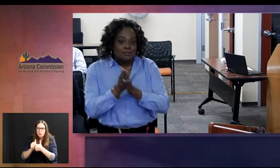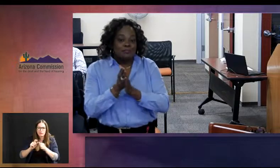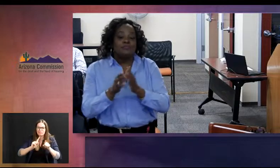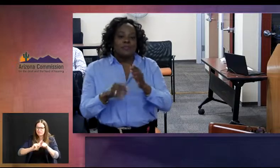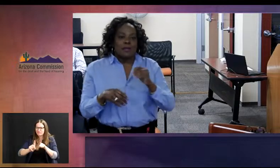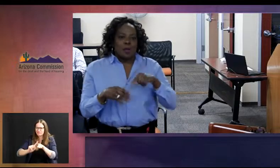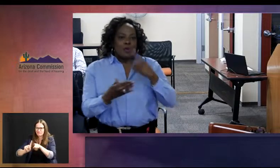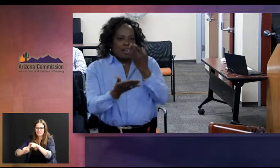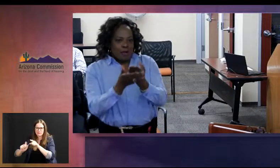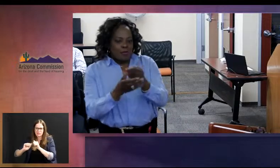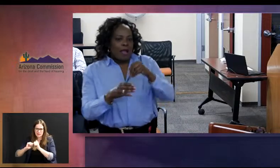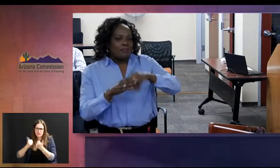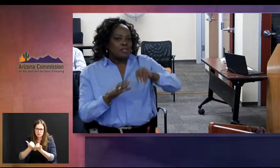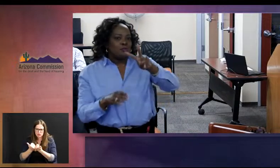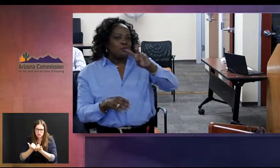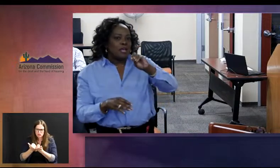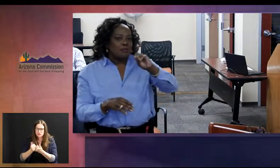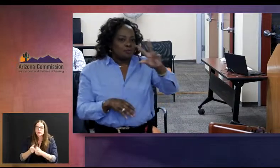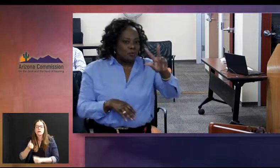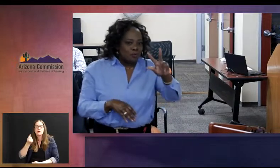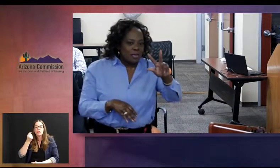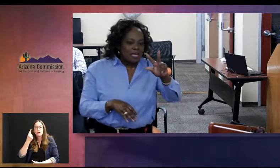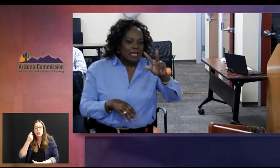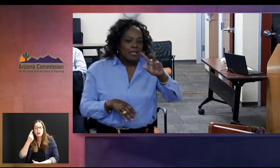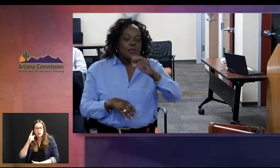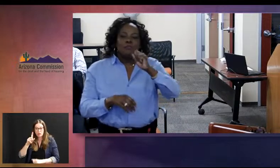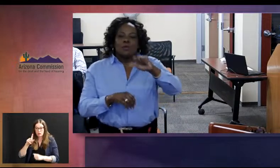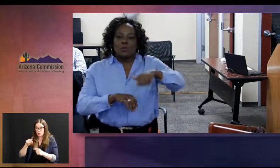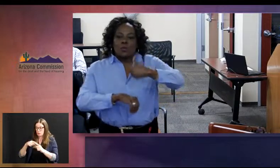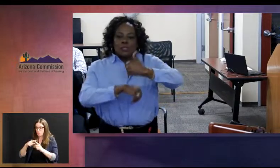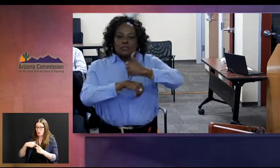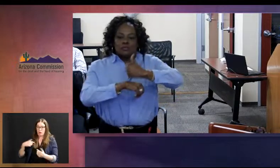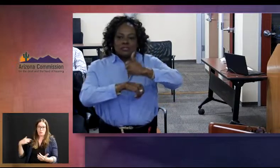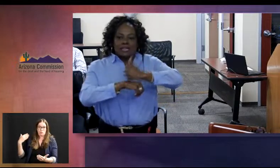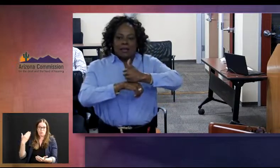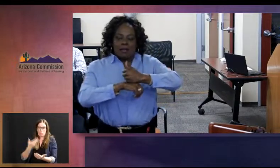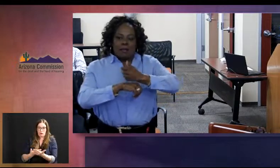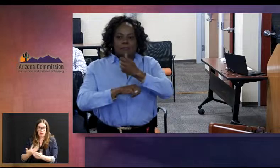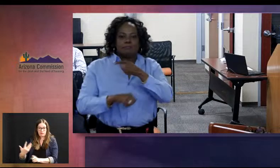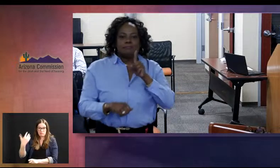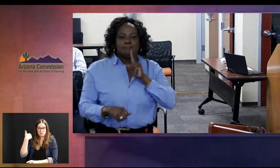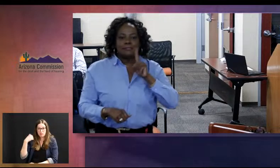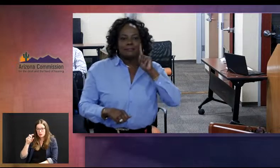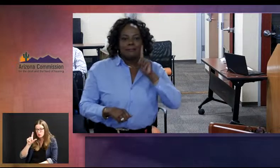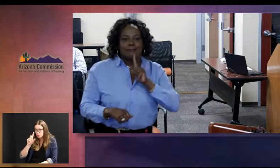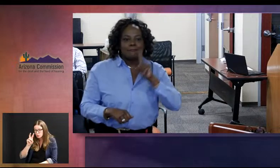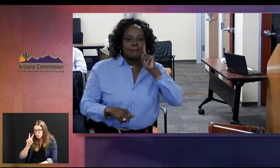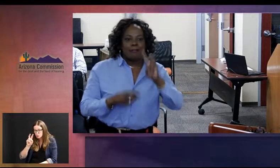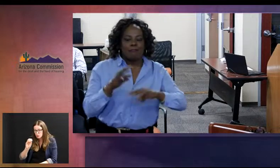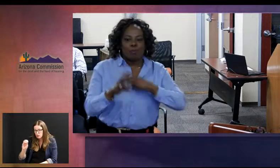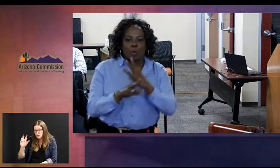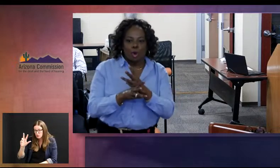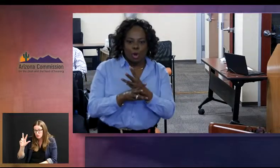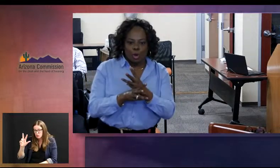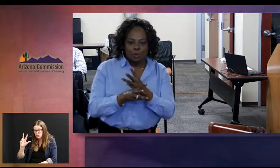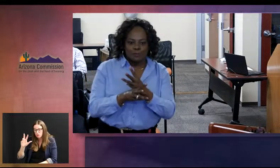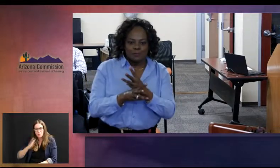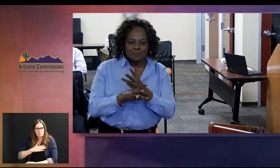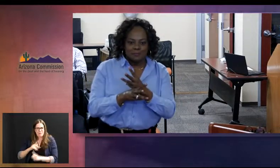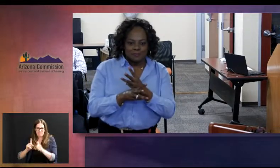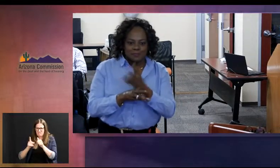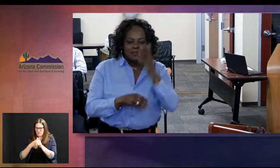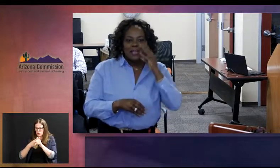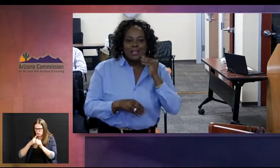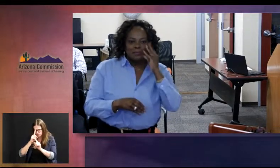But one of my first initiatives when I got here in 2003 was to set up the